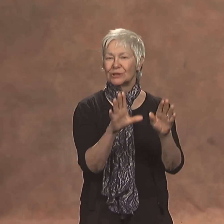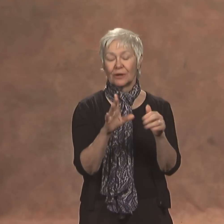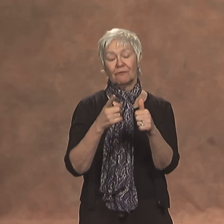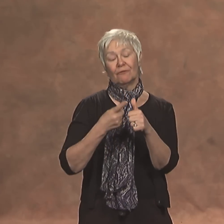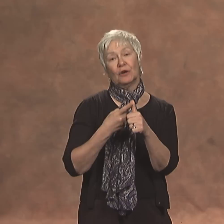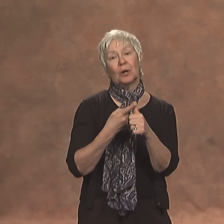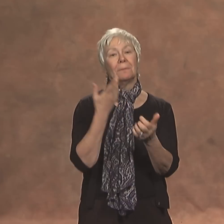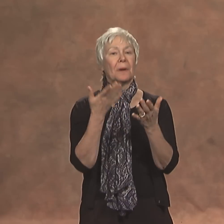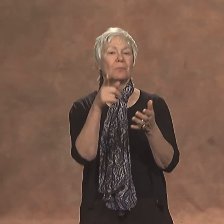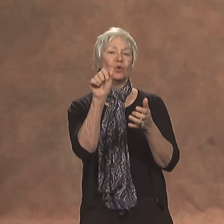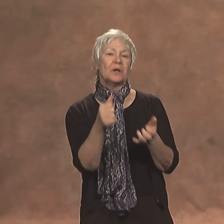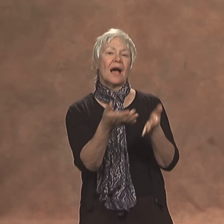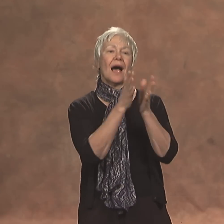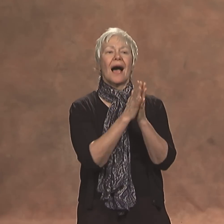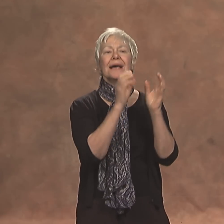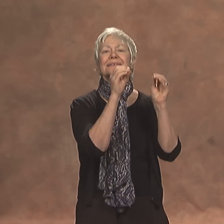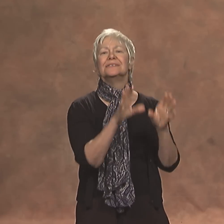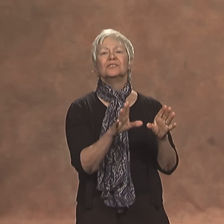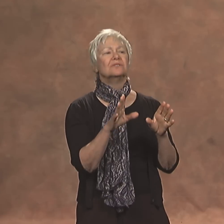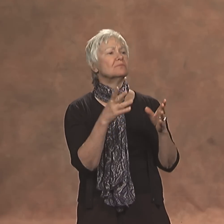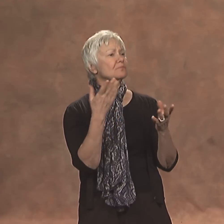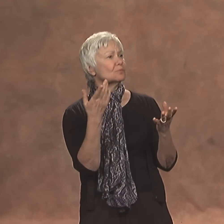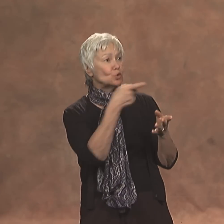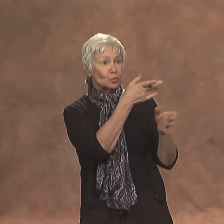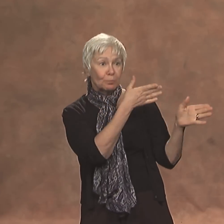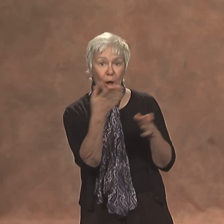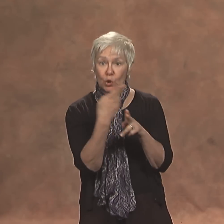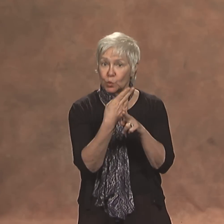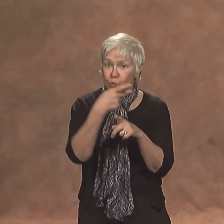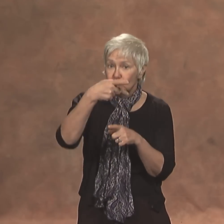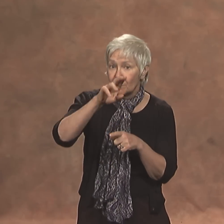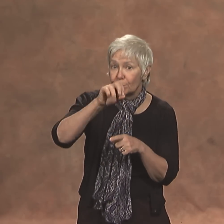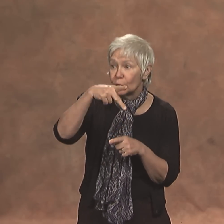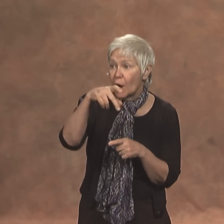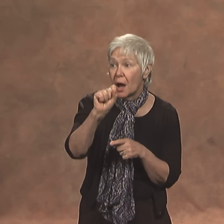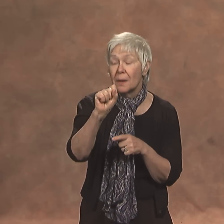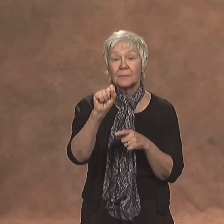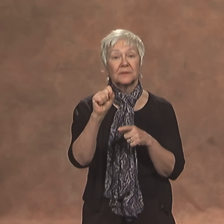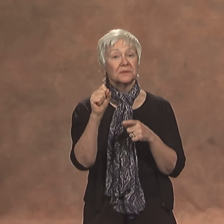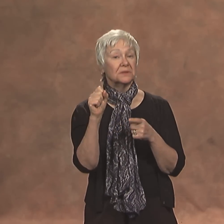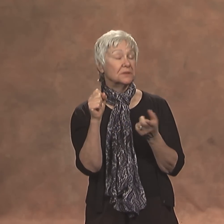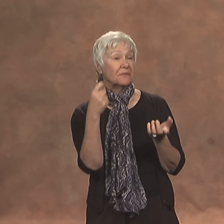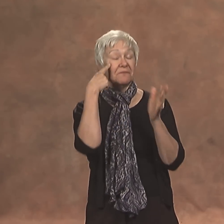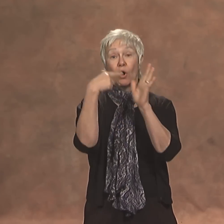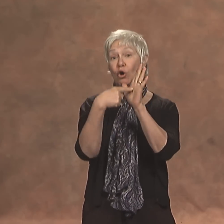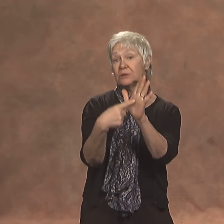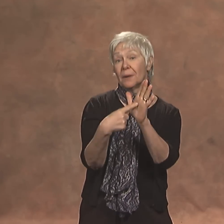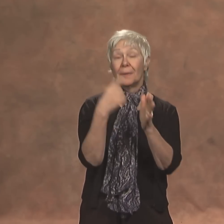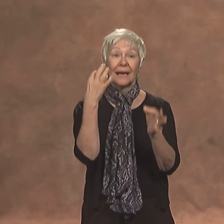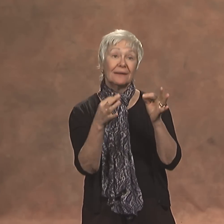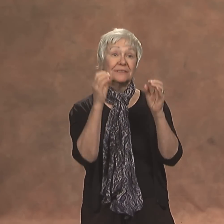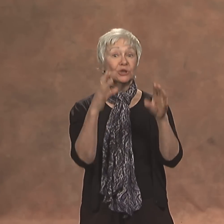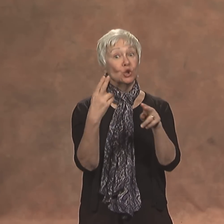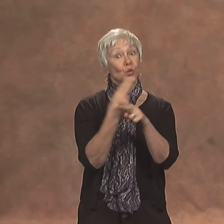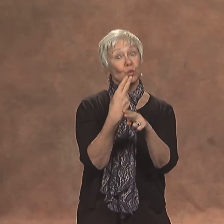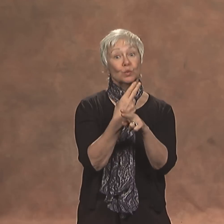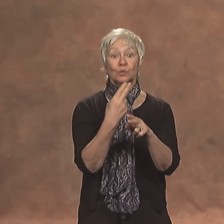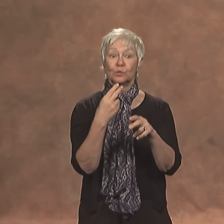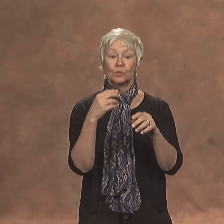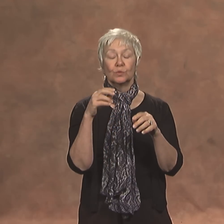This requires that you work very closely with the teachers. You may want to have some discussion with the instructors before class begins